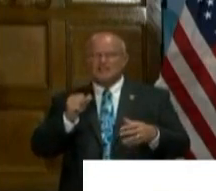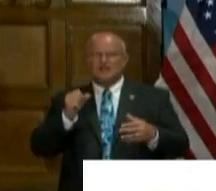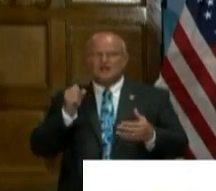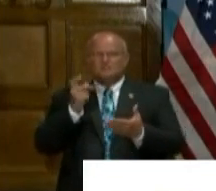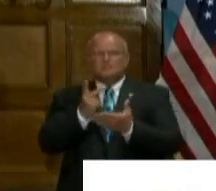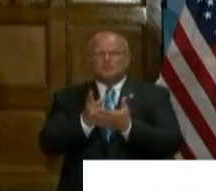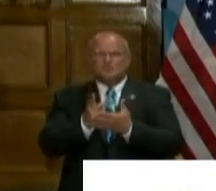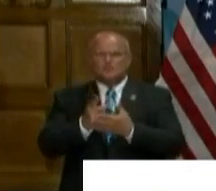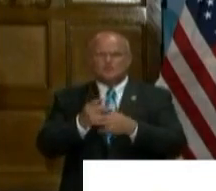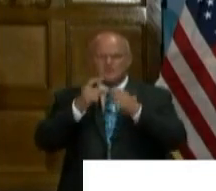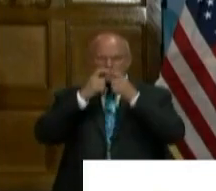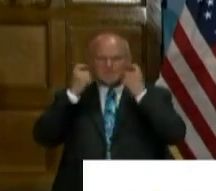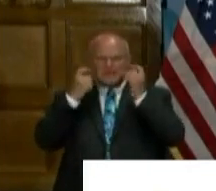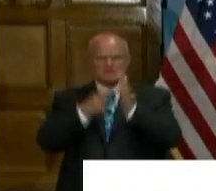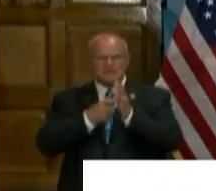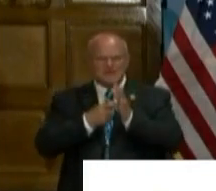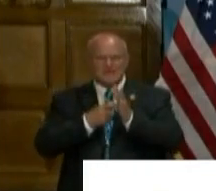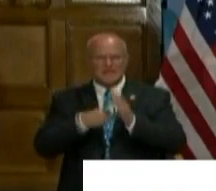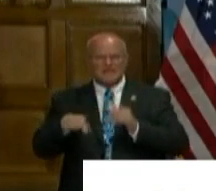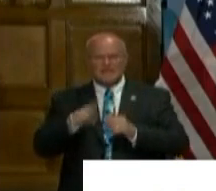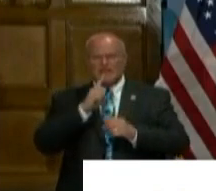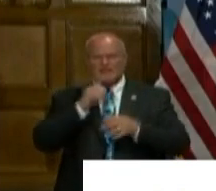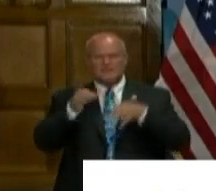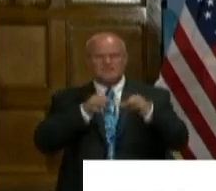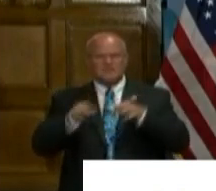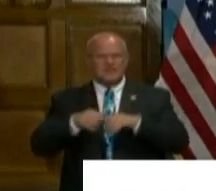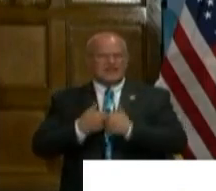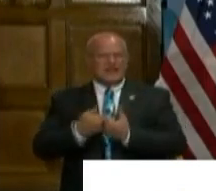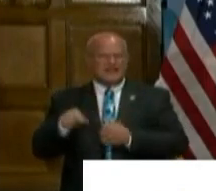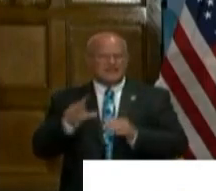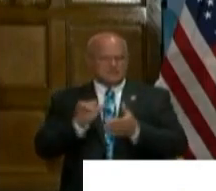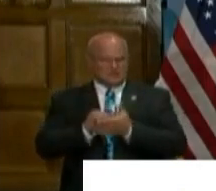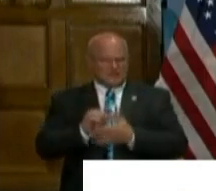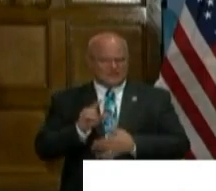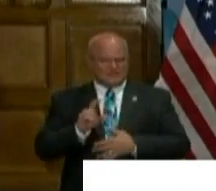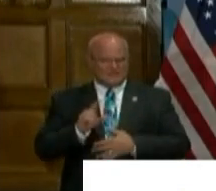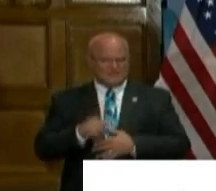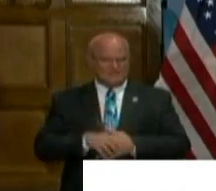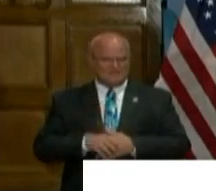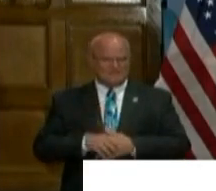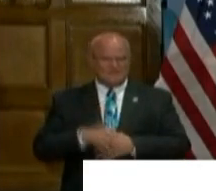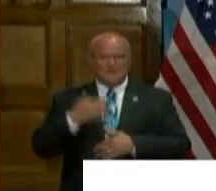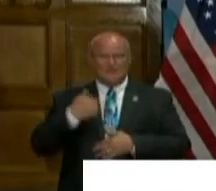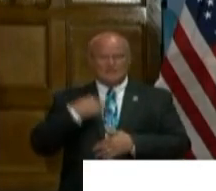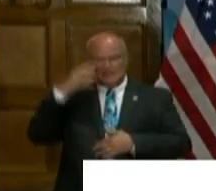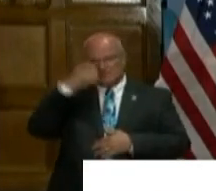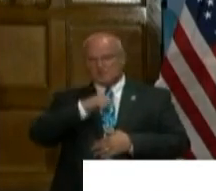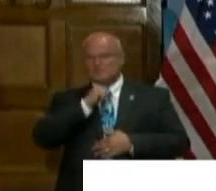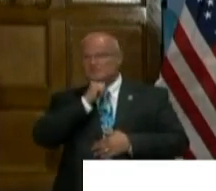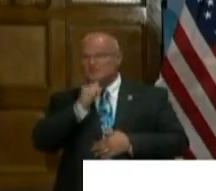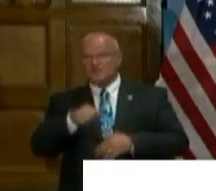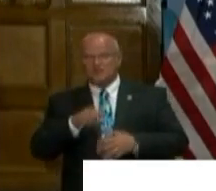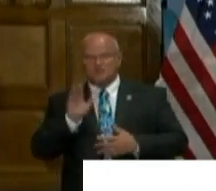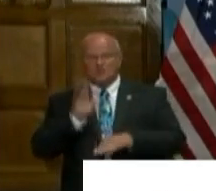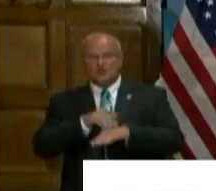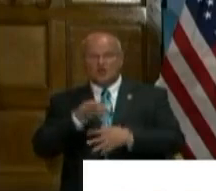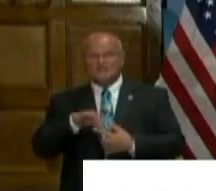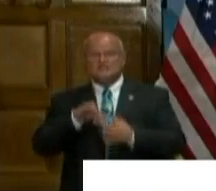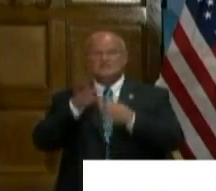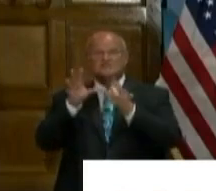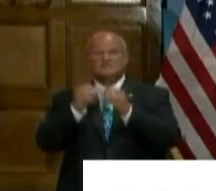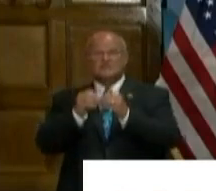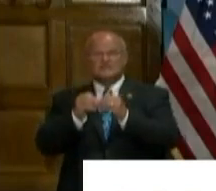mandate? And have they actually explained how they would do that? Because I presume you're not going to call a special session to